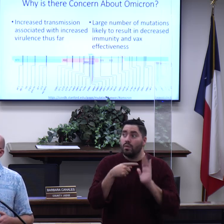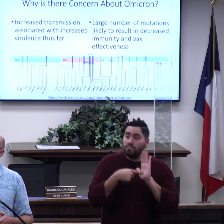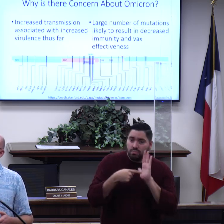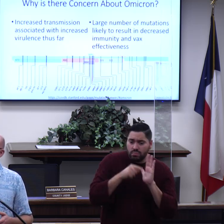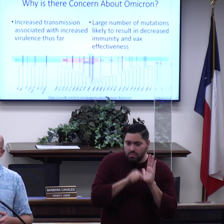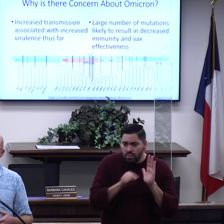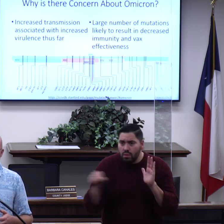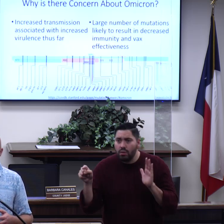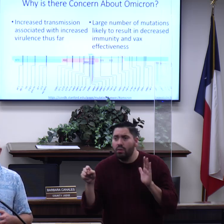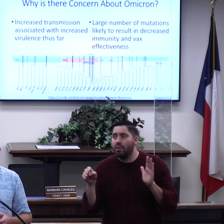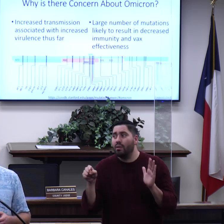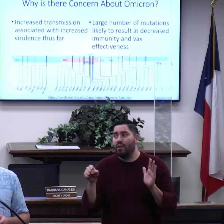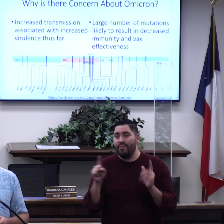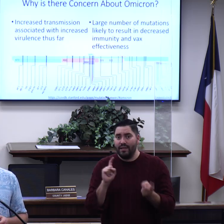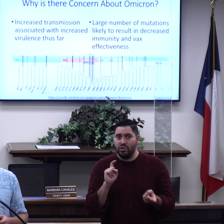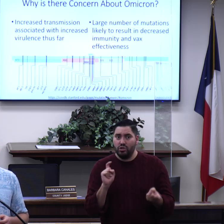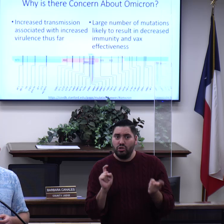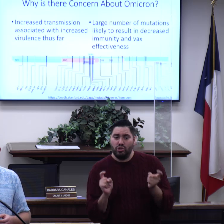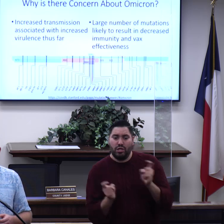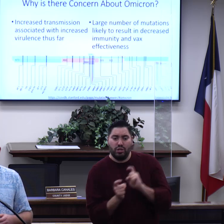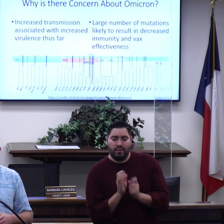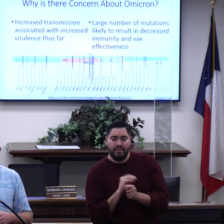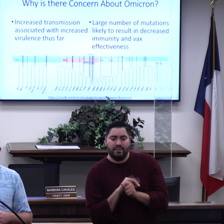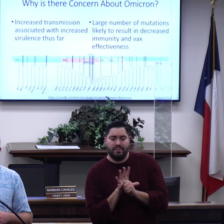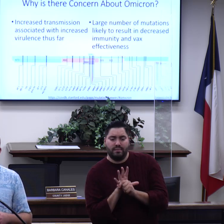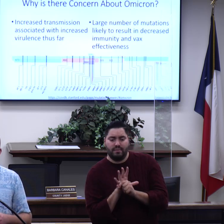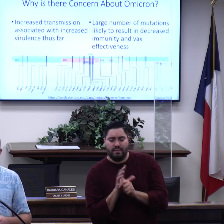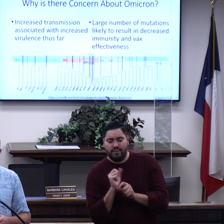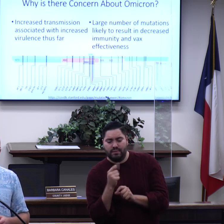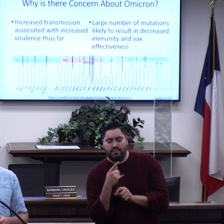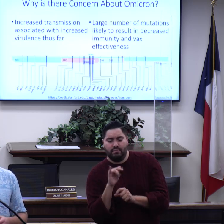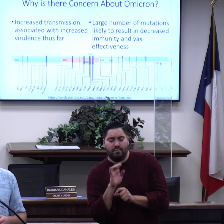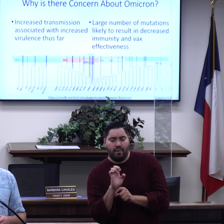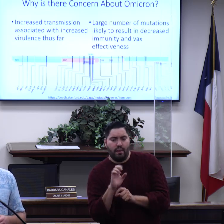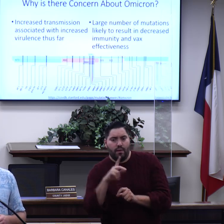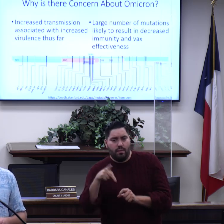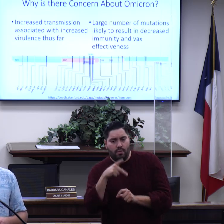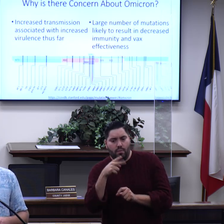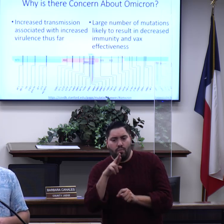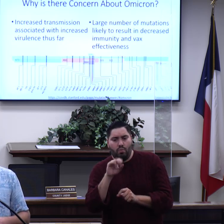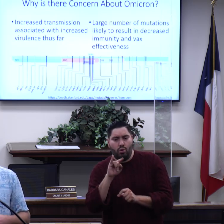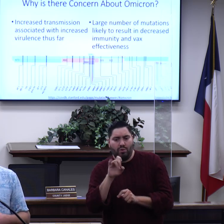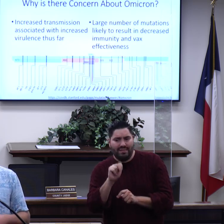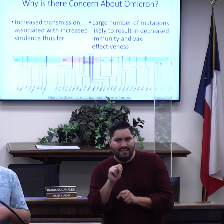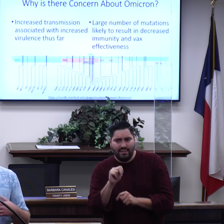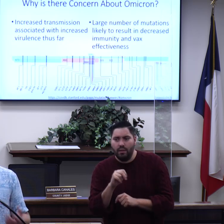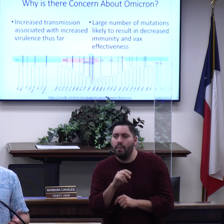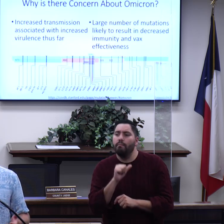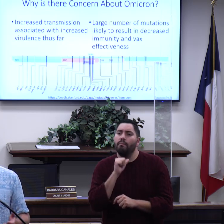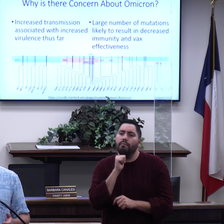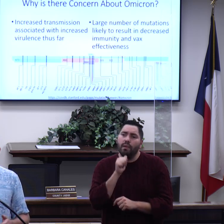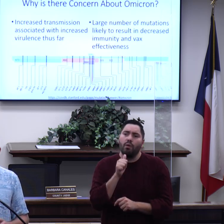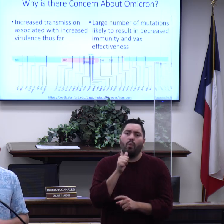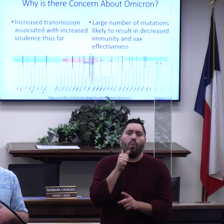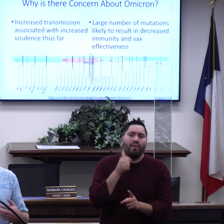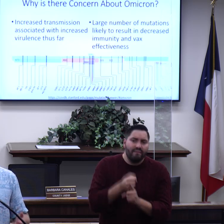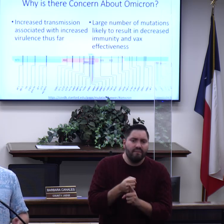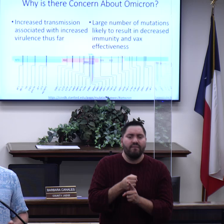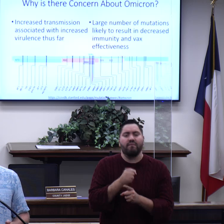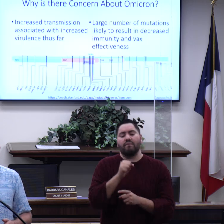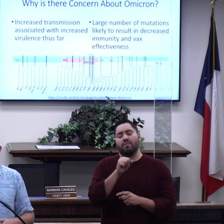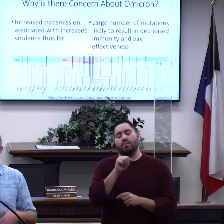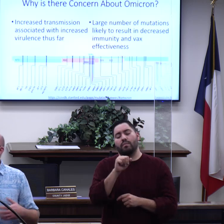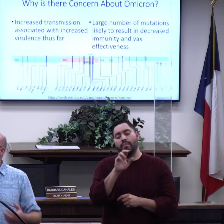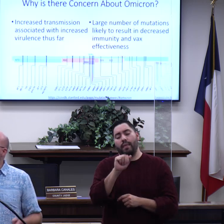saying, well, this is changing the shape of the spike protein, and that's highly likely to affect things like antibody effectiveness,